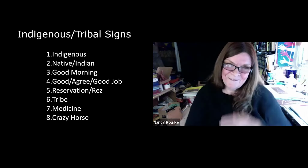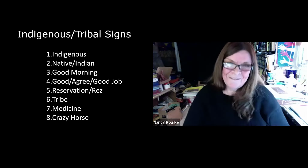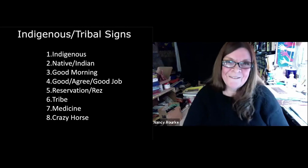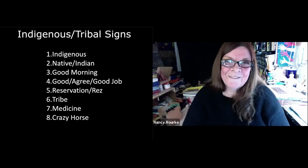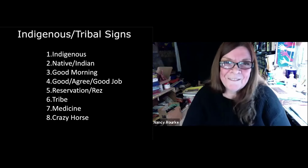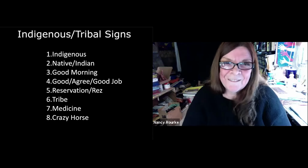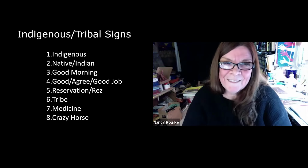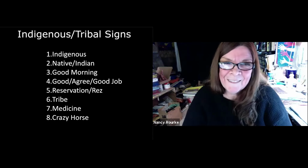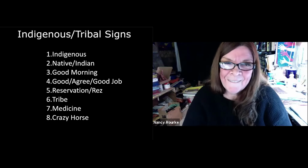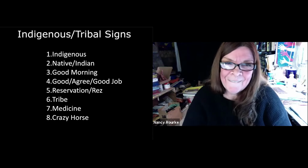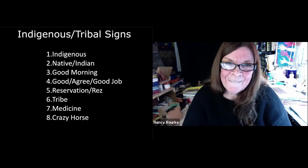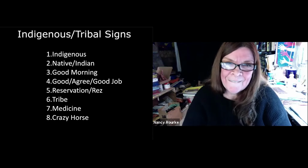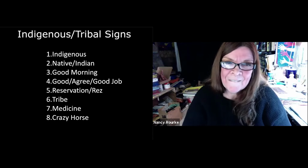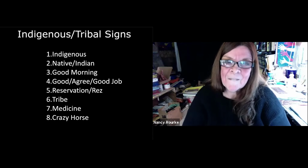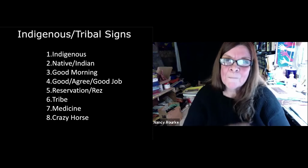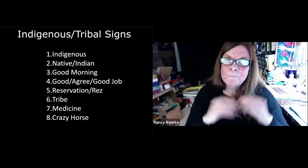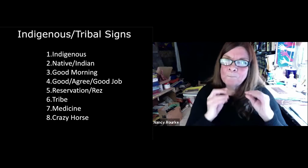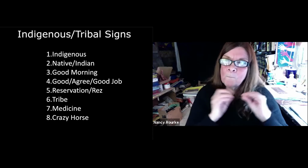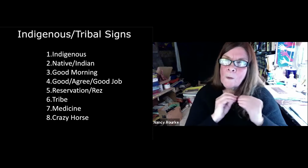morning. So, again, sun up, good.